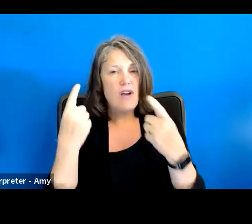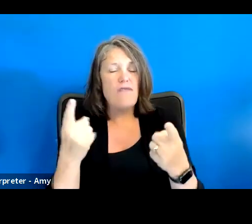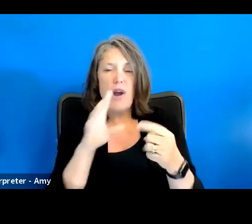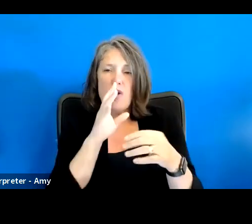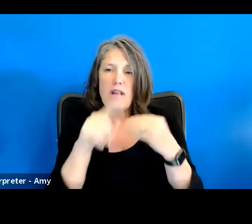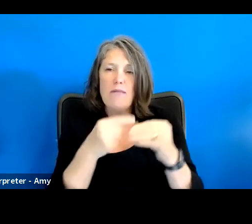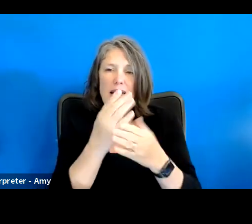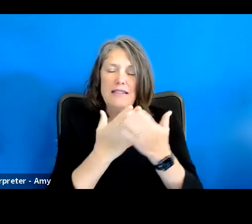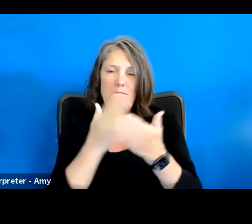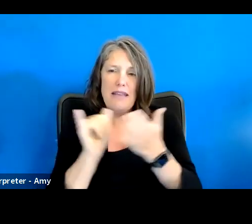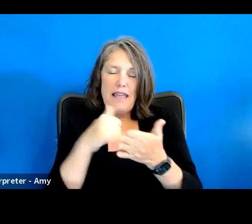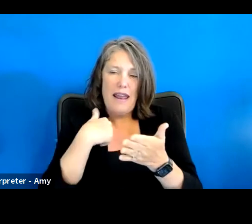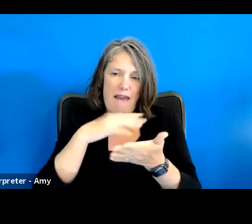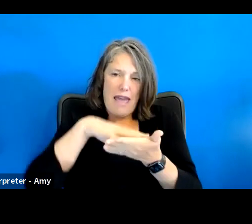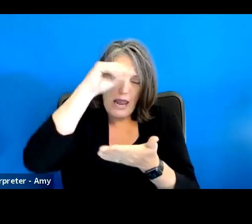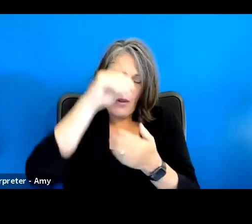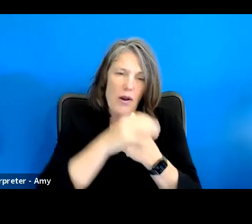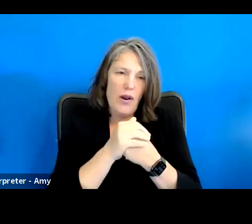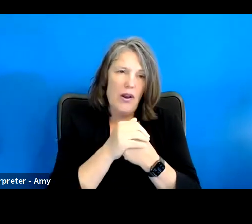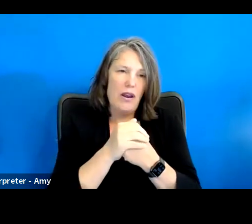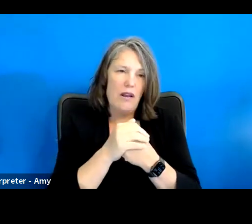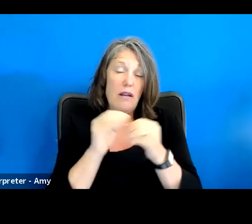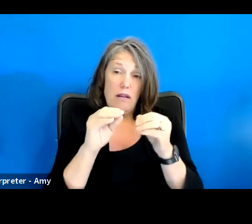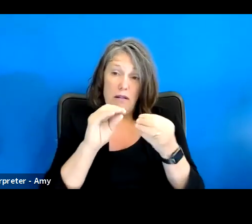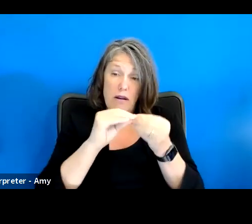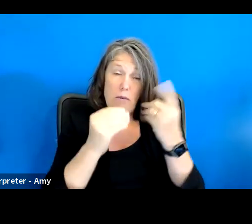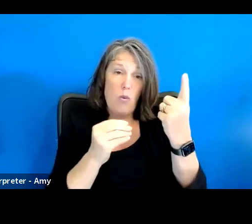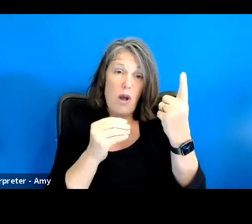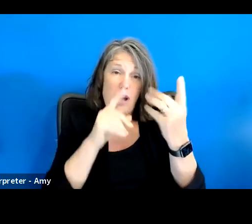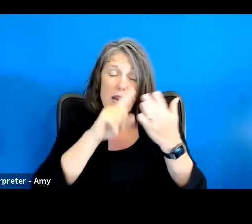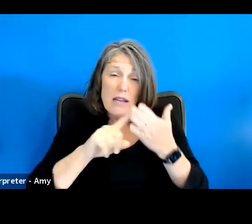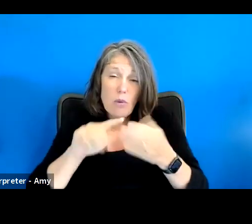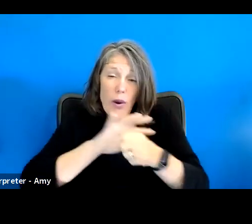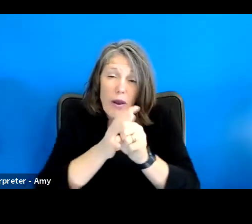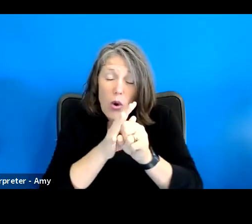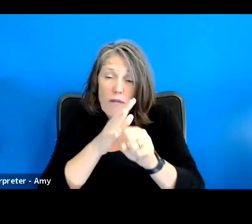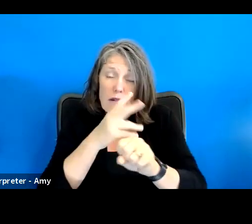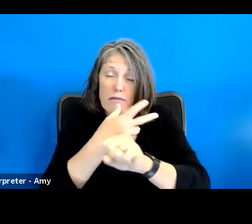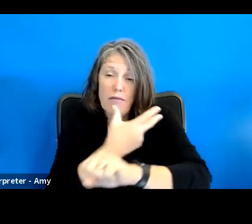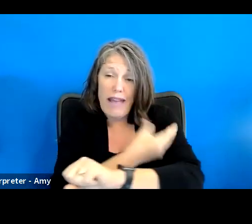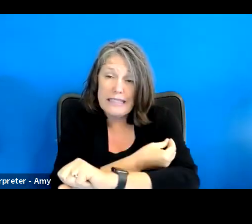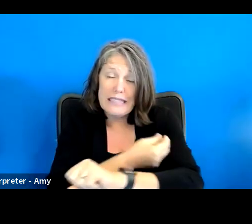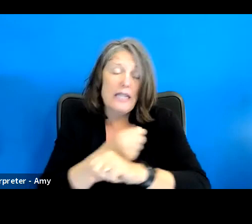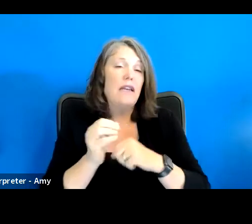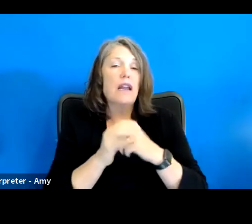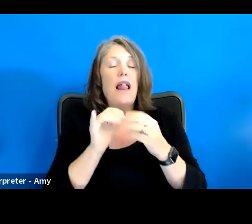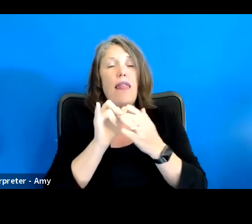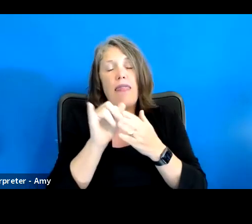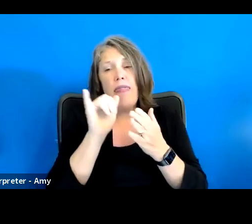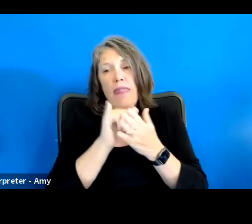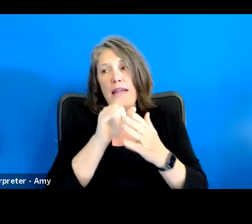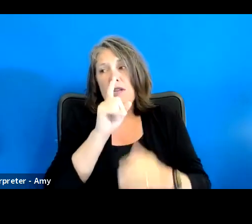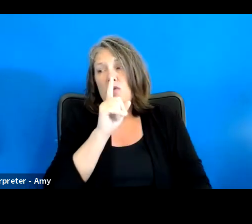some things that I learned. Episode 1 was exploring the COVID-19 vaccine. This